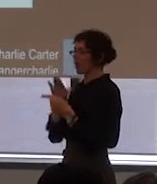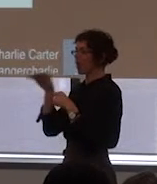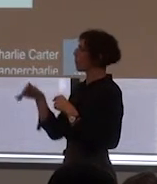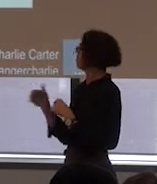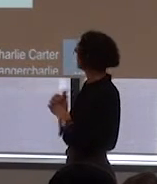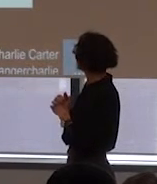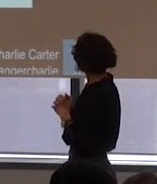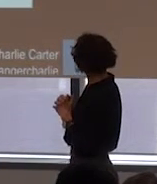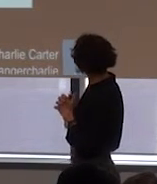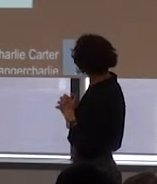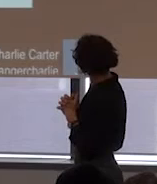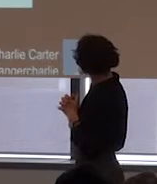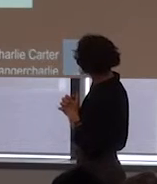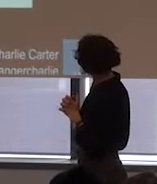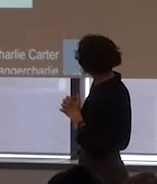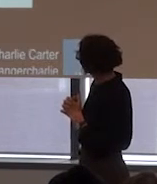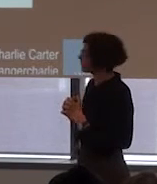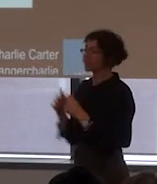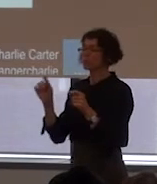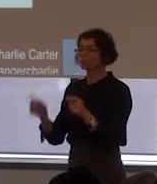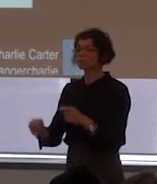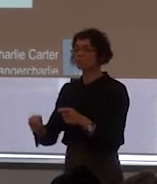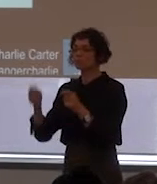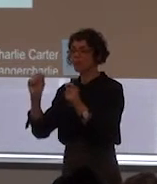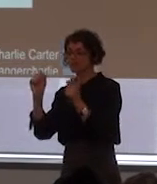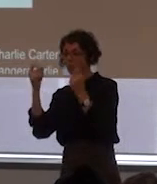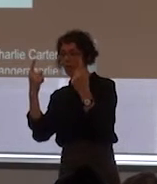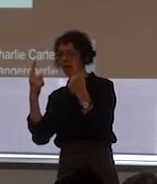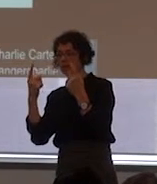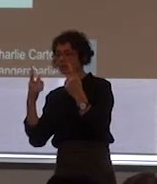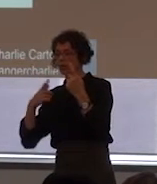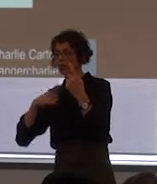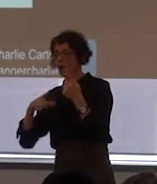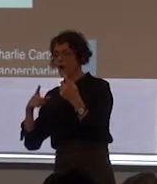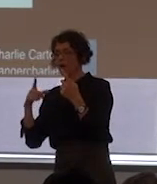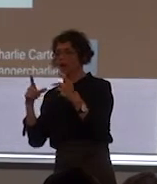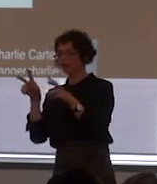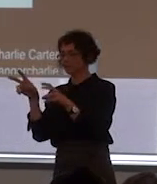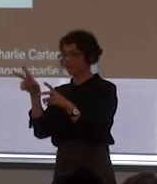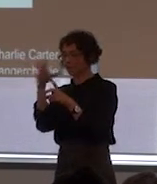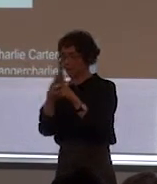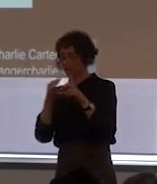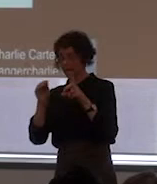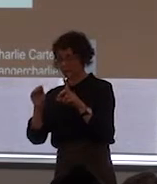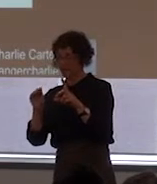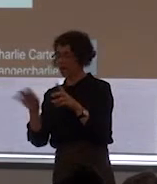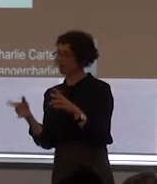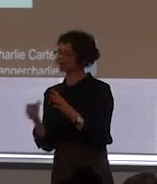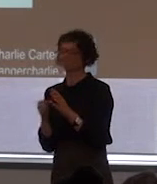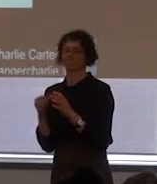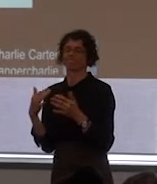it's something that I sort of invented to raise awareness of the reason why CAPTCHA is a bit of a